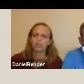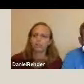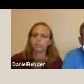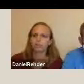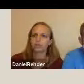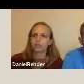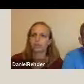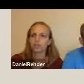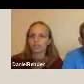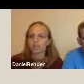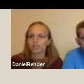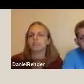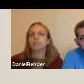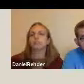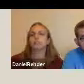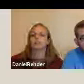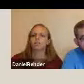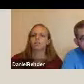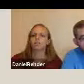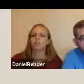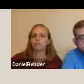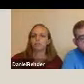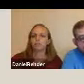were really able to enjoy the classes, and